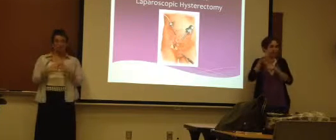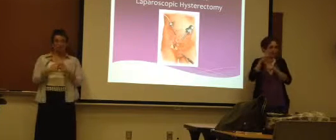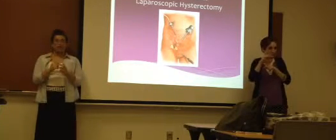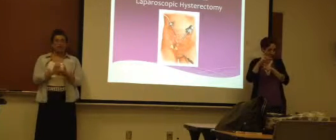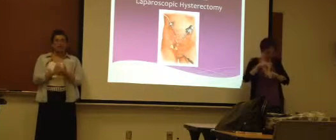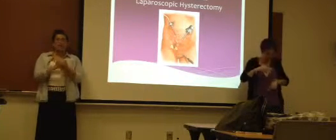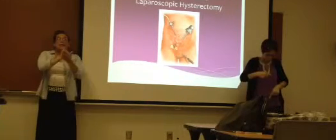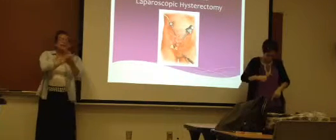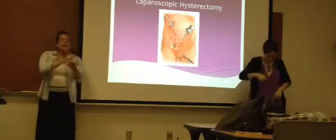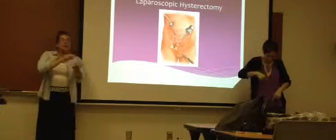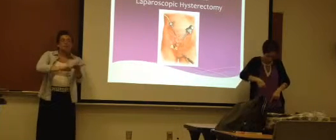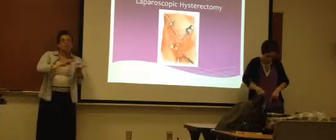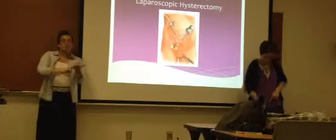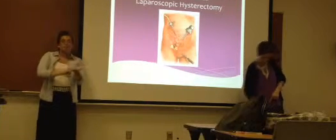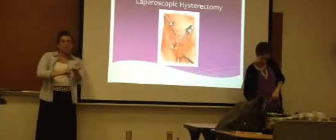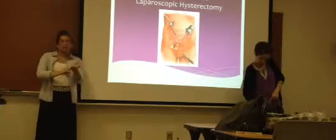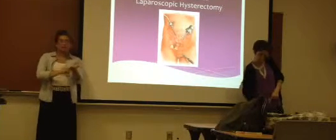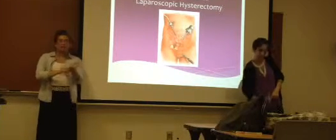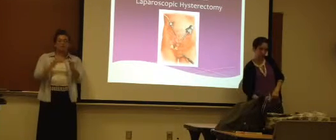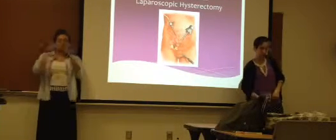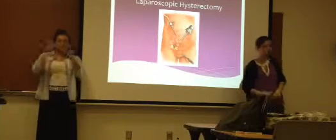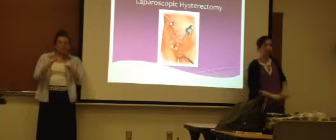which ovaries to pull out.